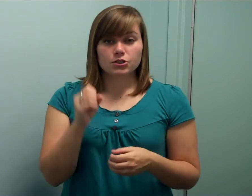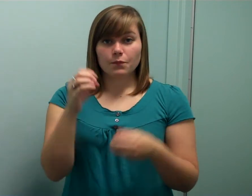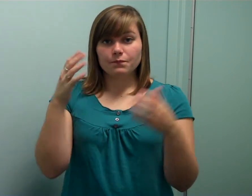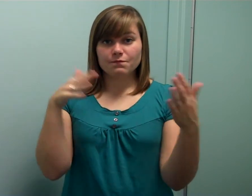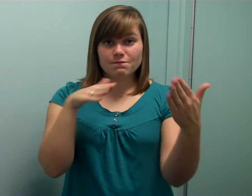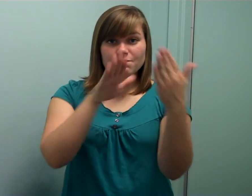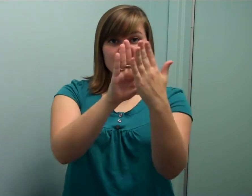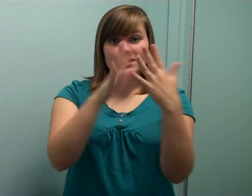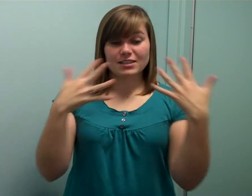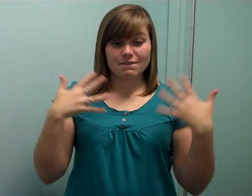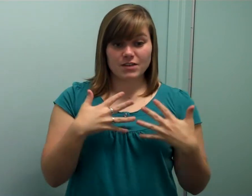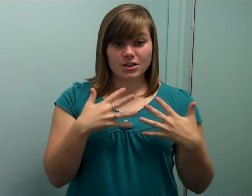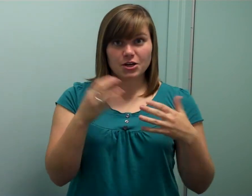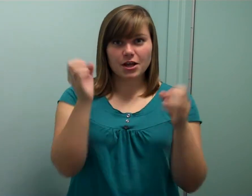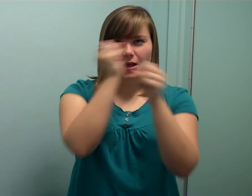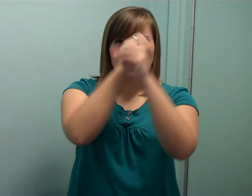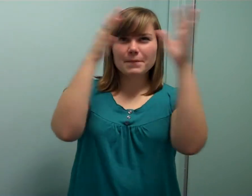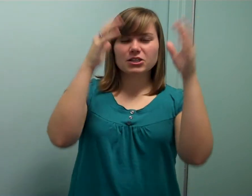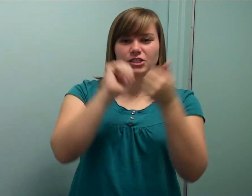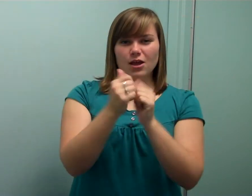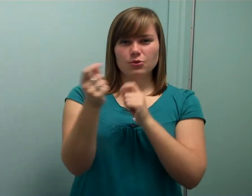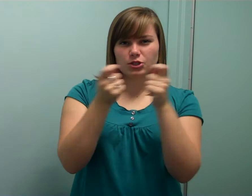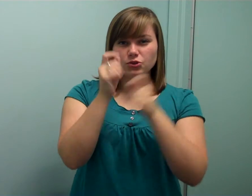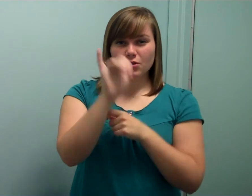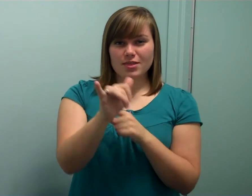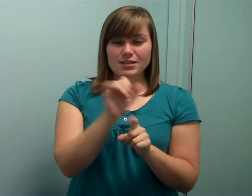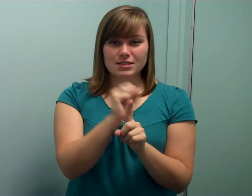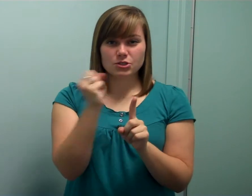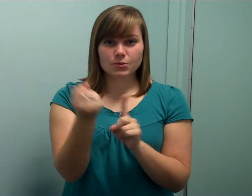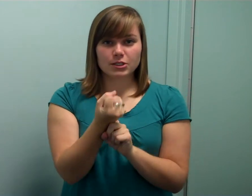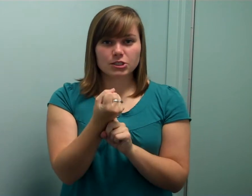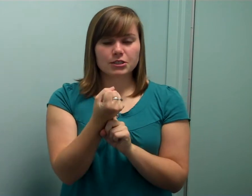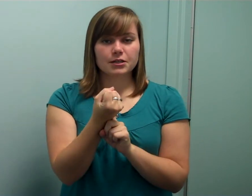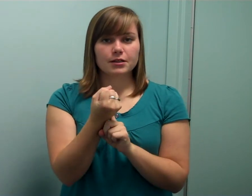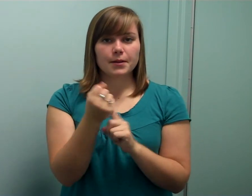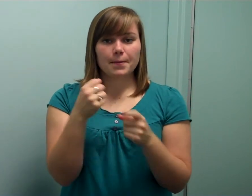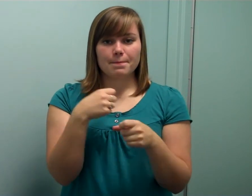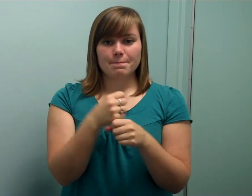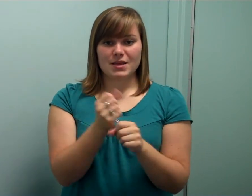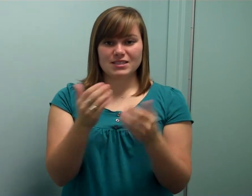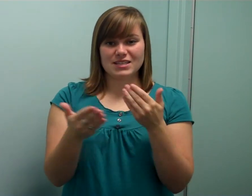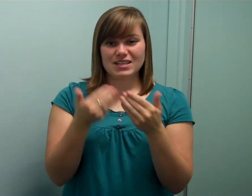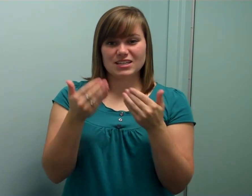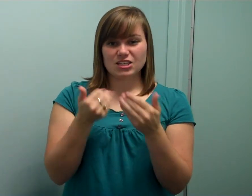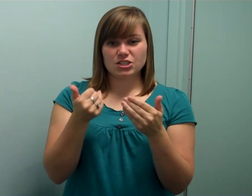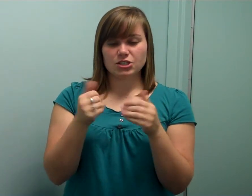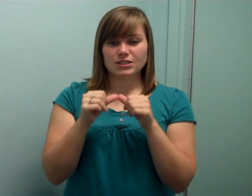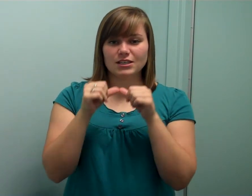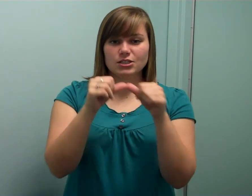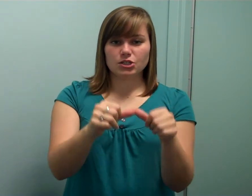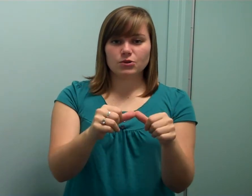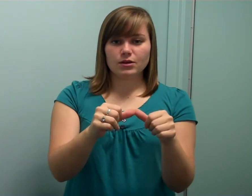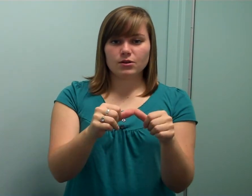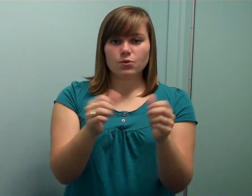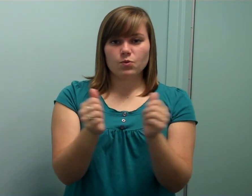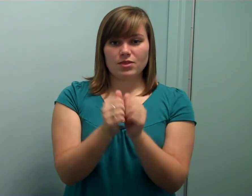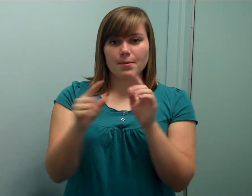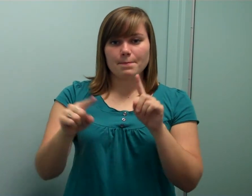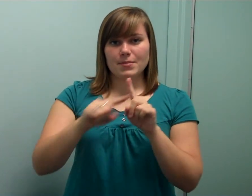fear and imagining how would you handle that situation makes it easier to proceed with optimism. And